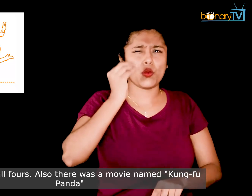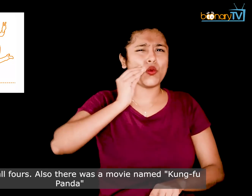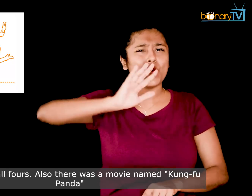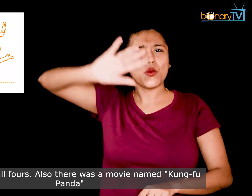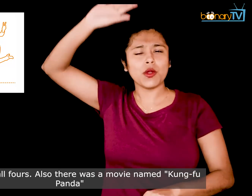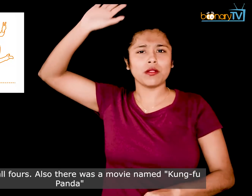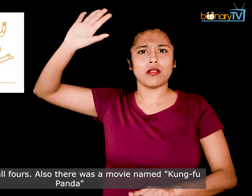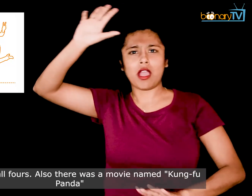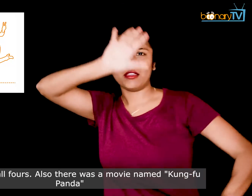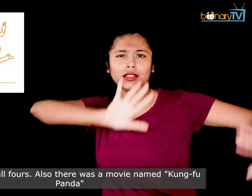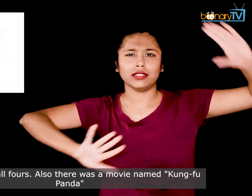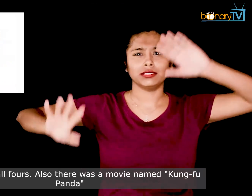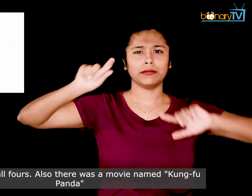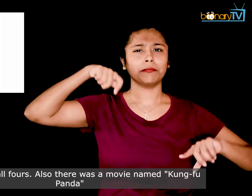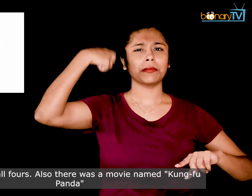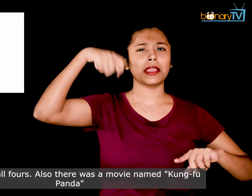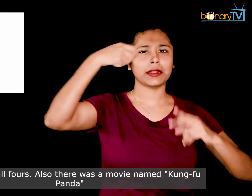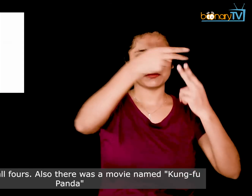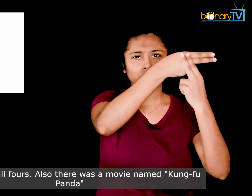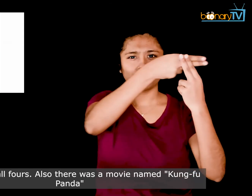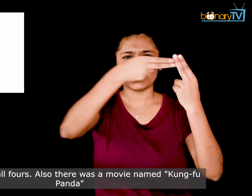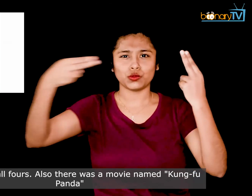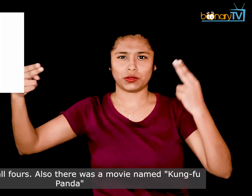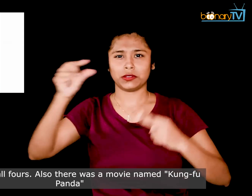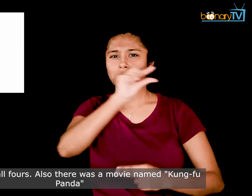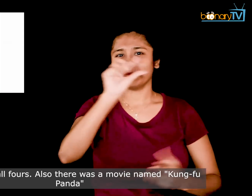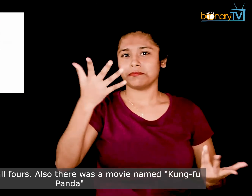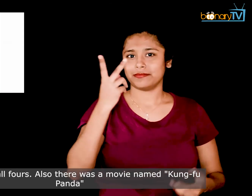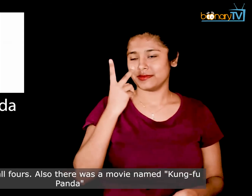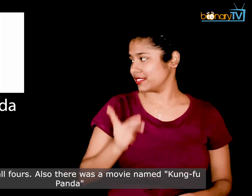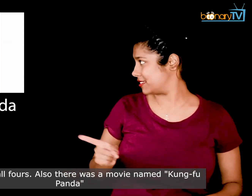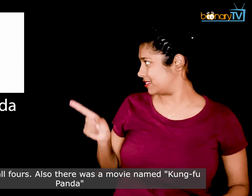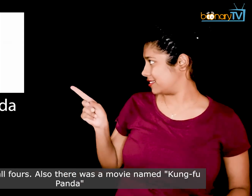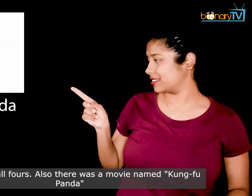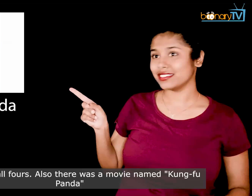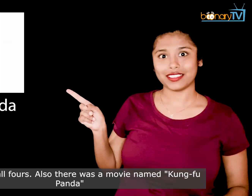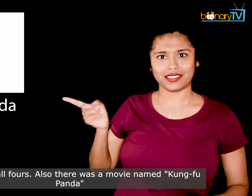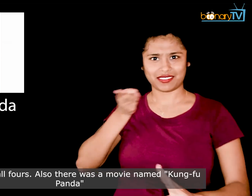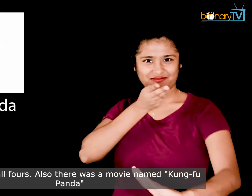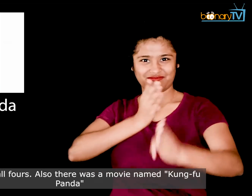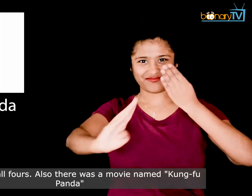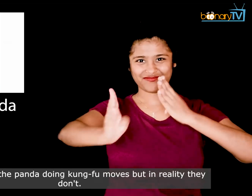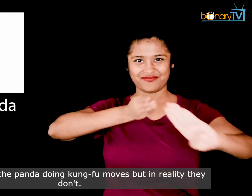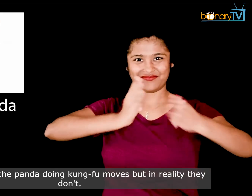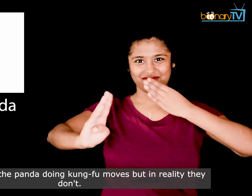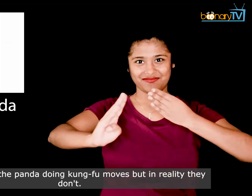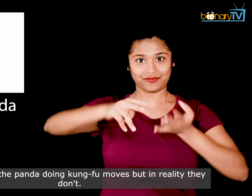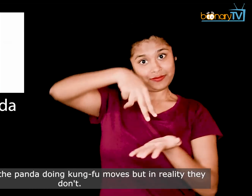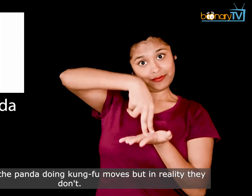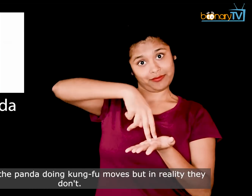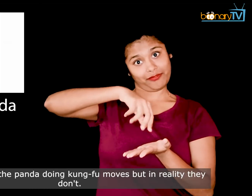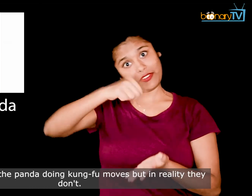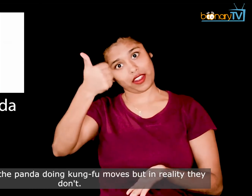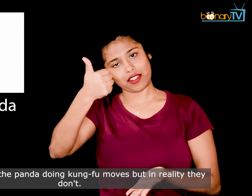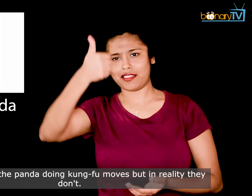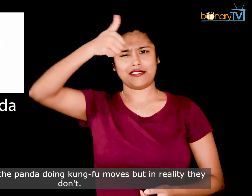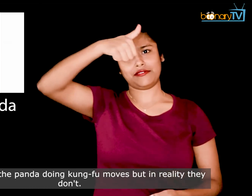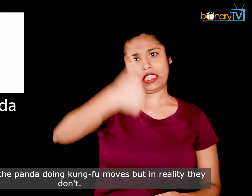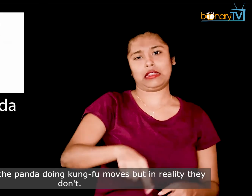Also, there was a movie named Kung Fu Panda, where you saw the panda doing kung fu